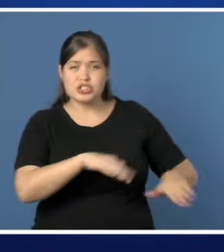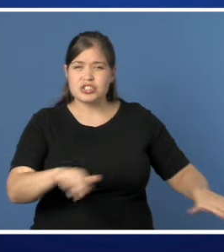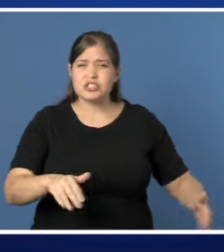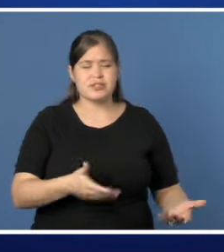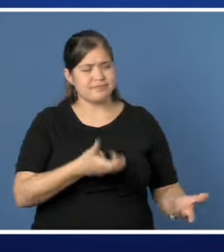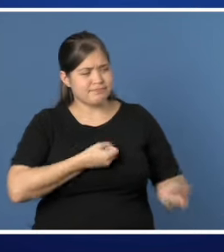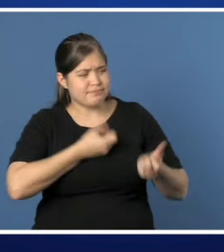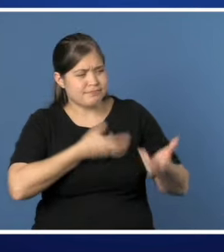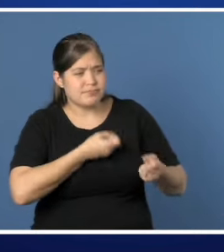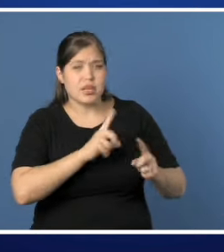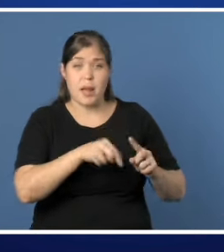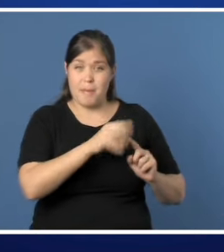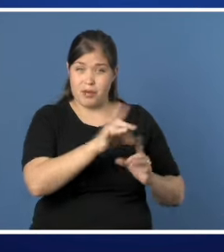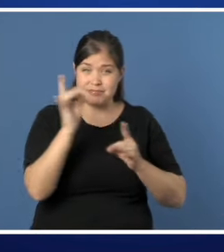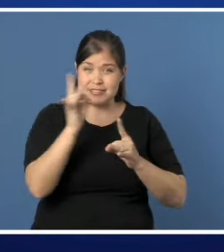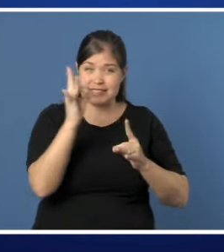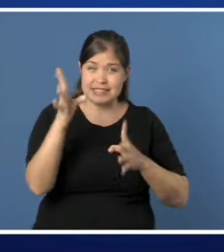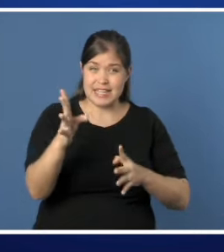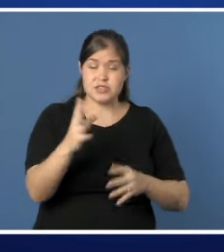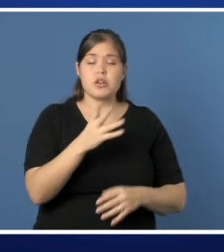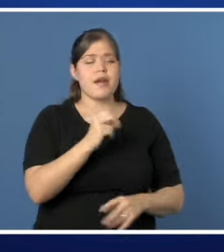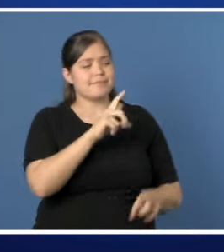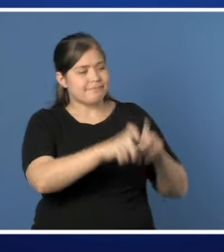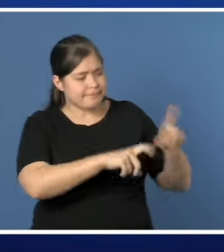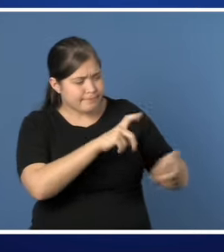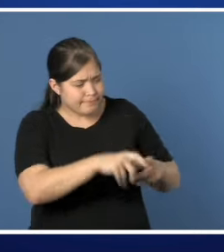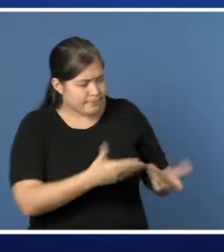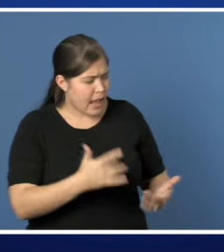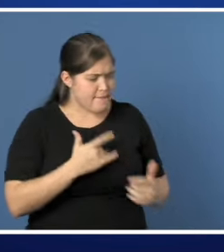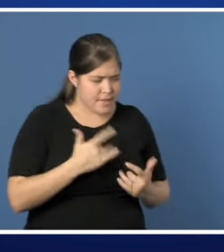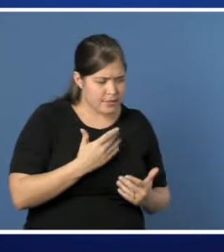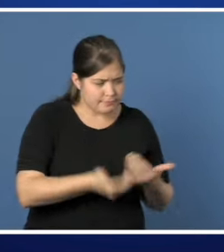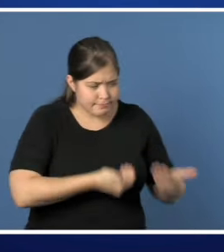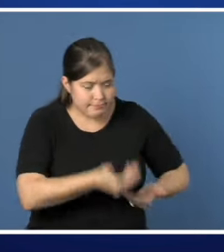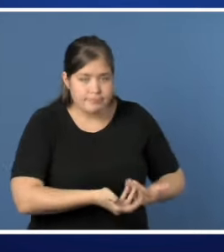Encourage children to talk about the disaster and ask questions